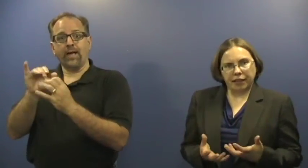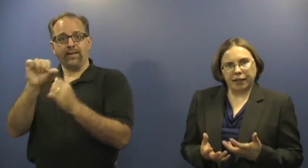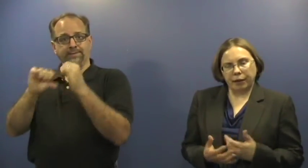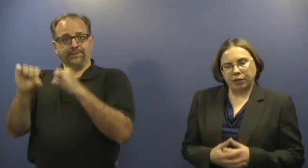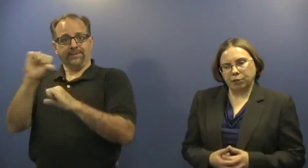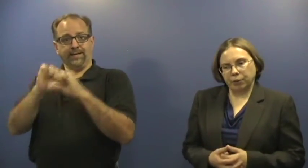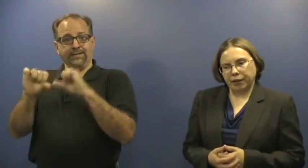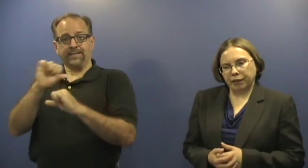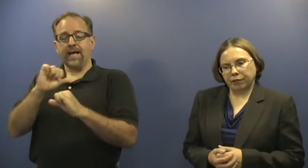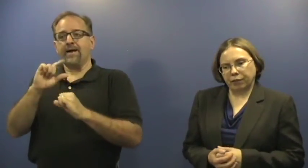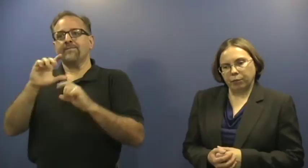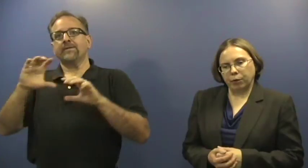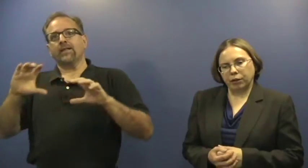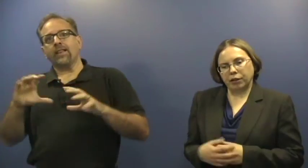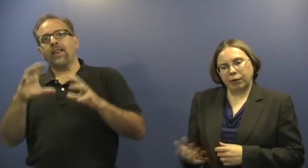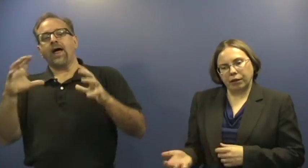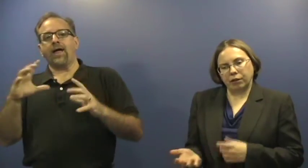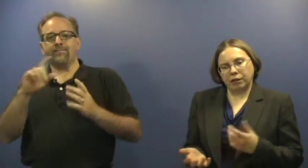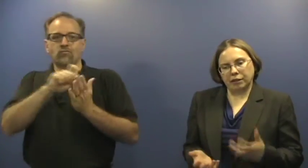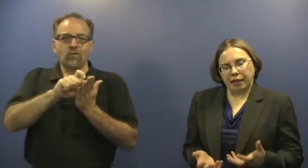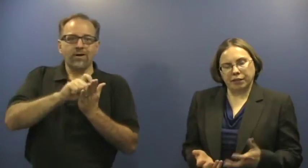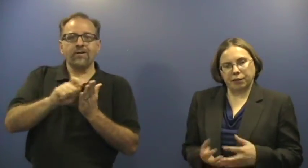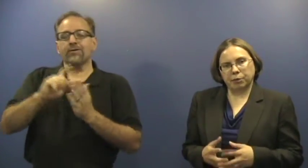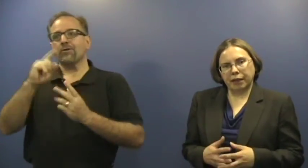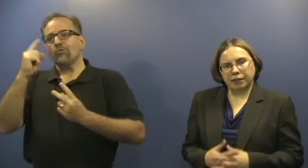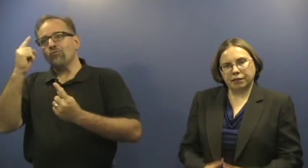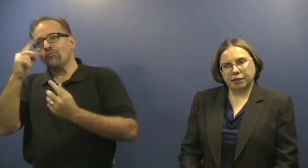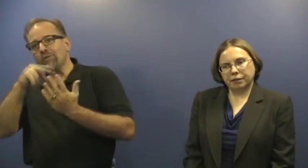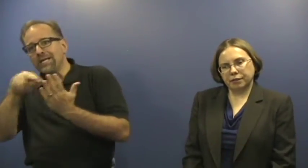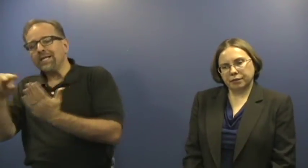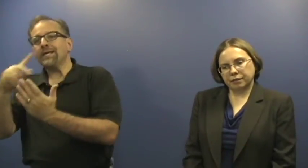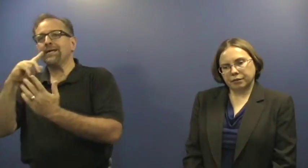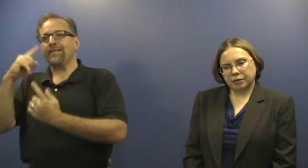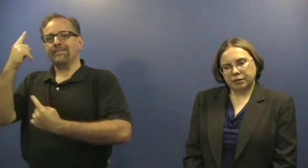about interpreting from both theoretical and scientific perspectives.